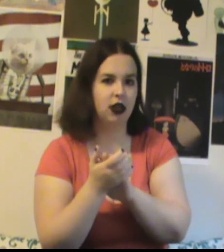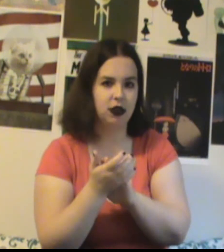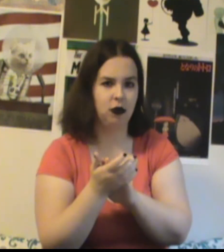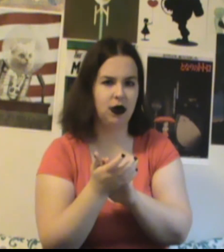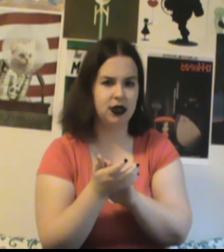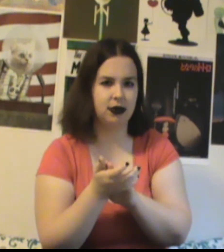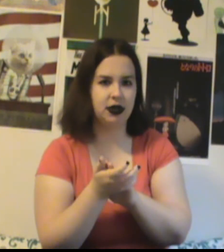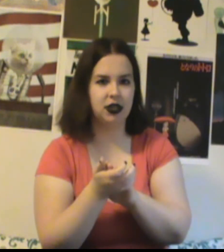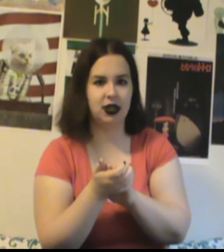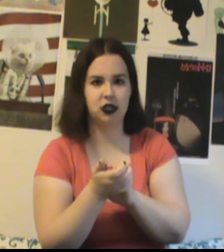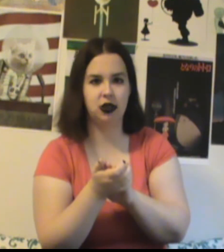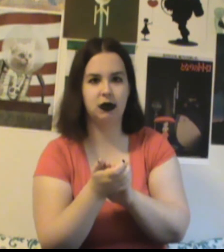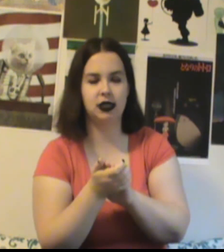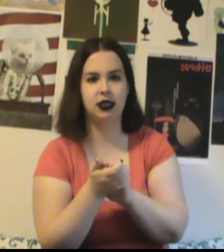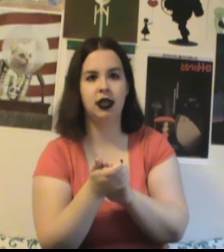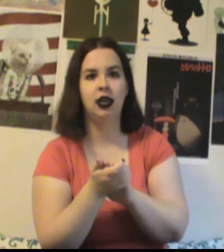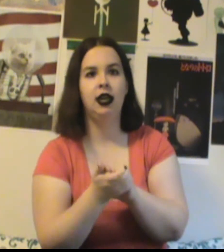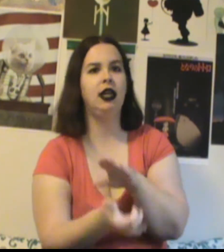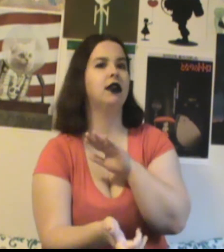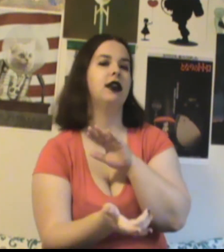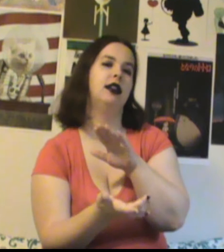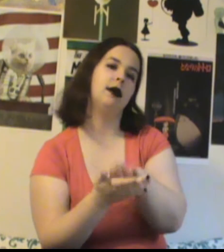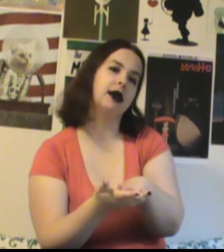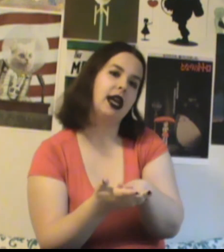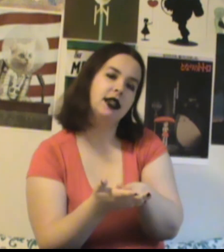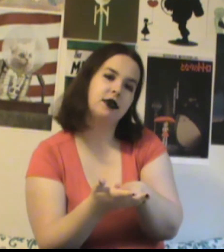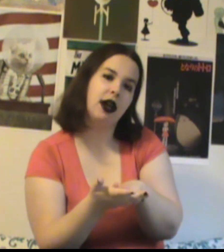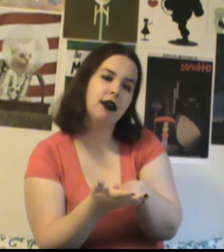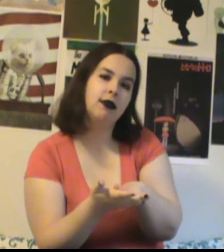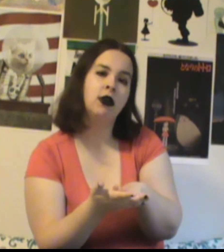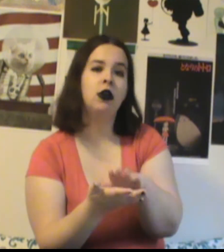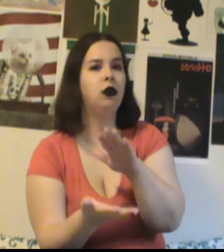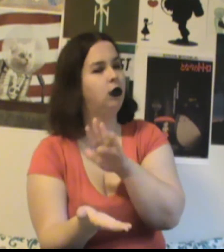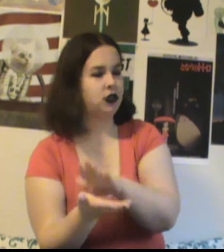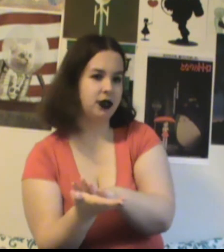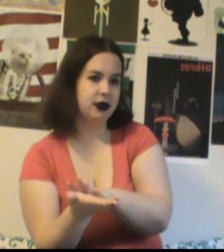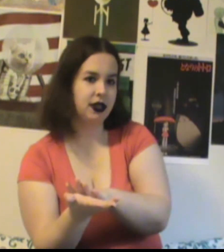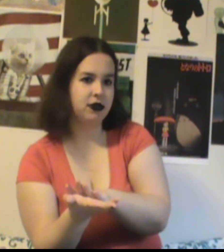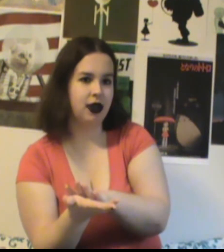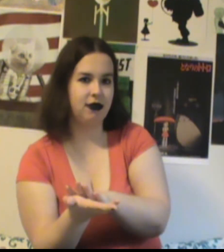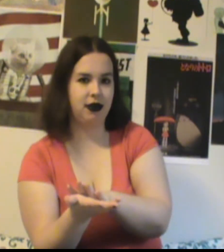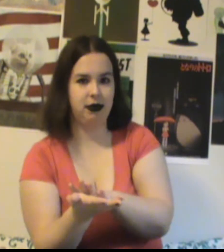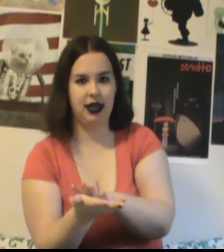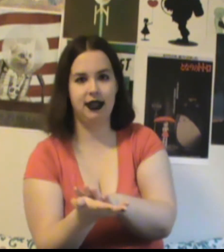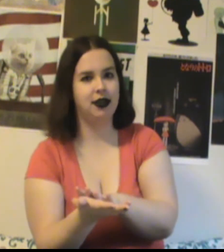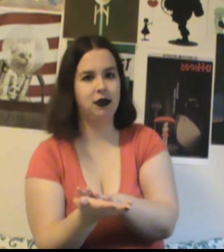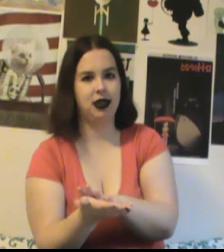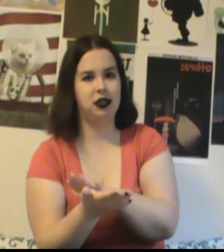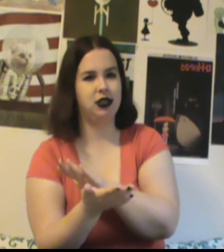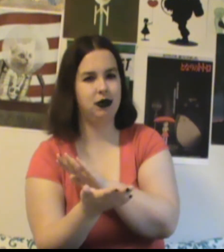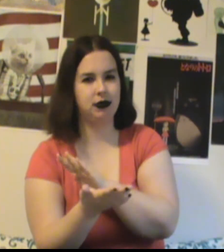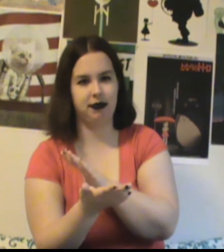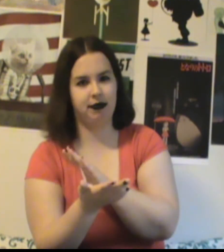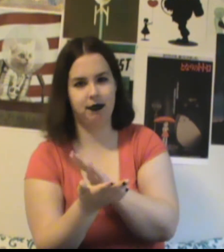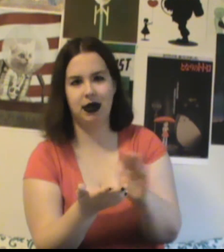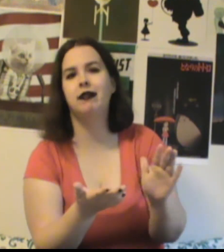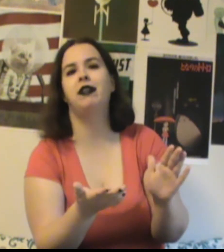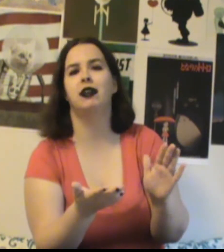an Uber or something, that she was either going to let Michaela drive or she was going to drive, and Michaela knew that it was by far